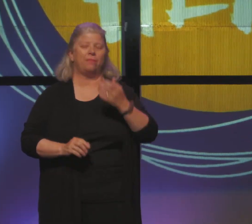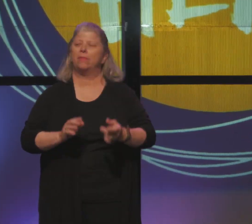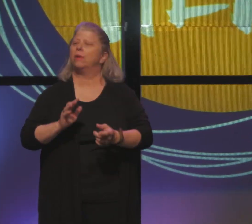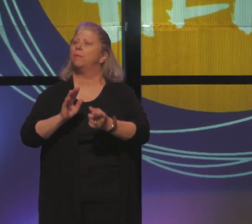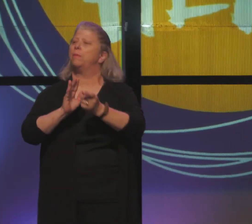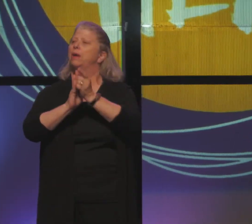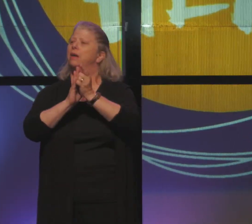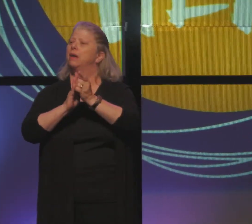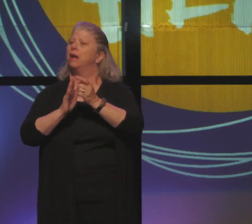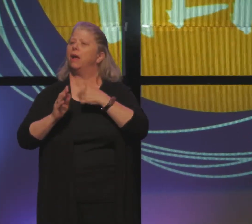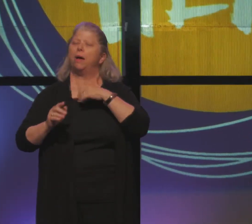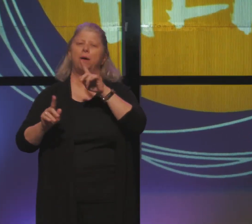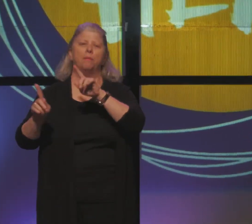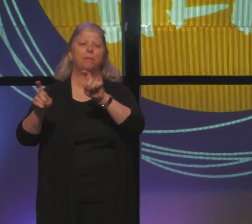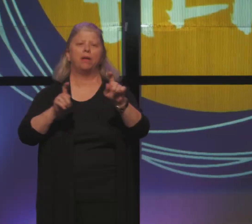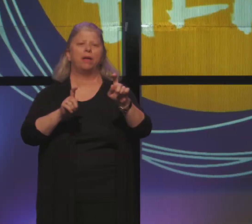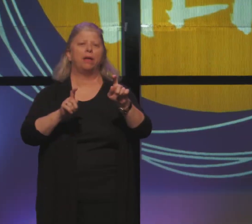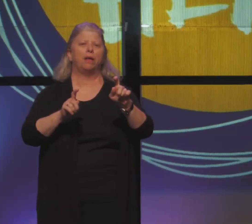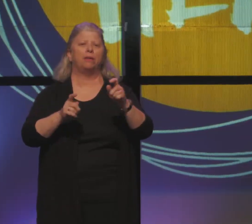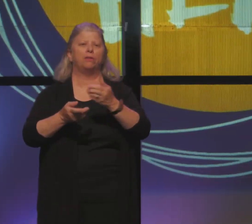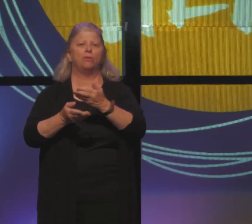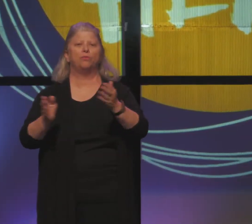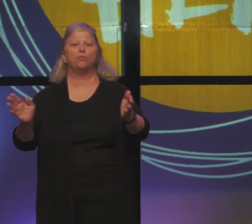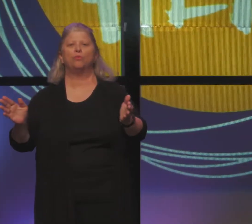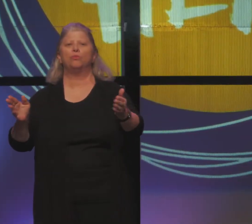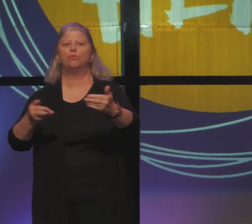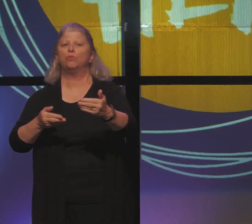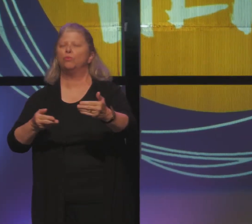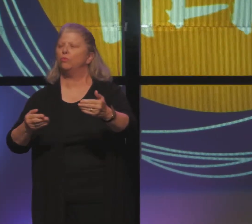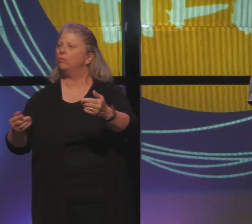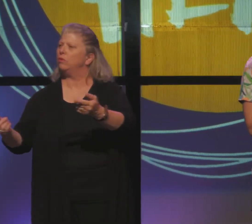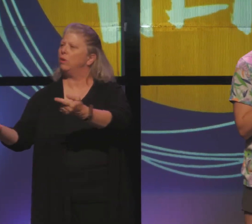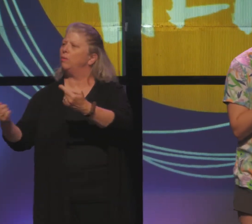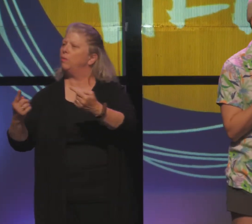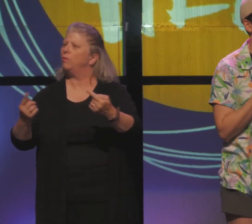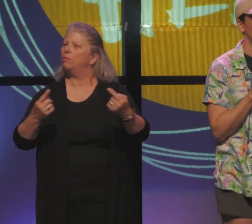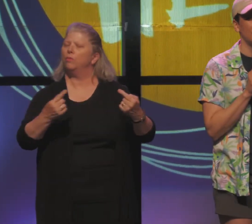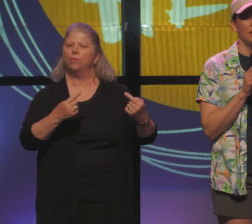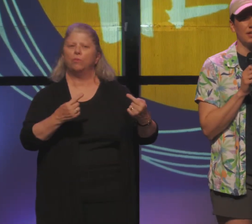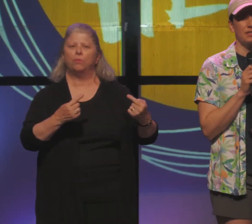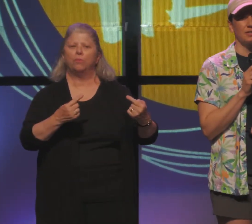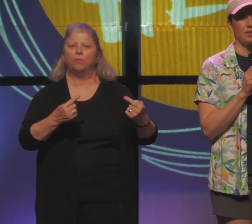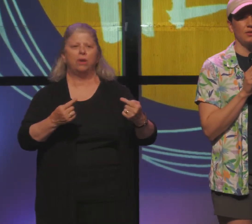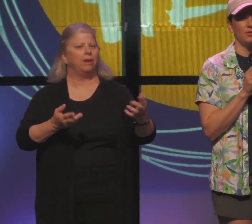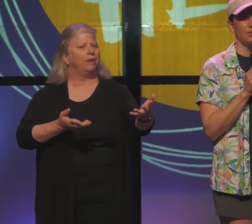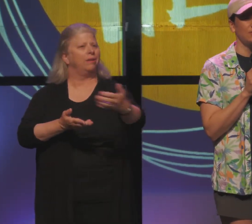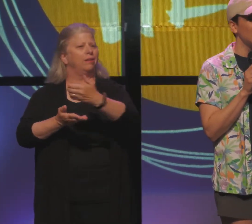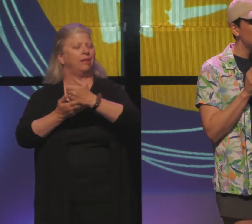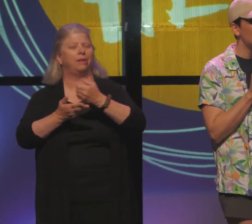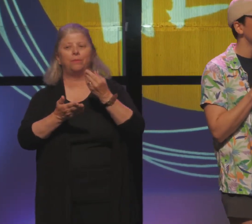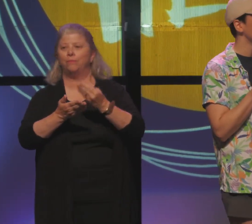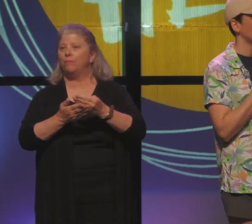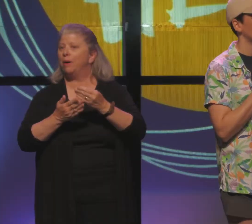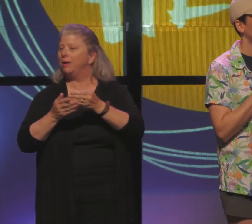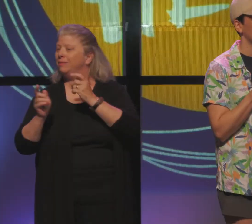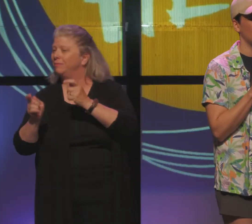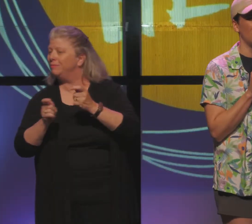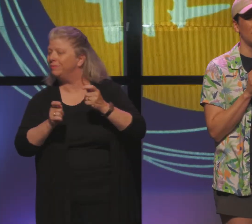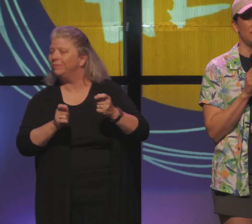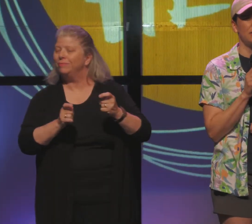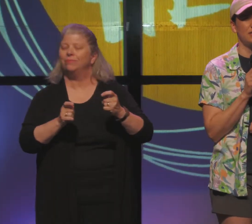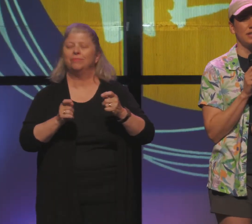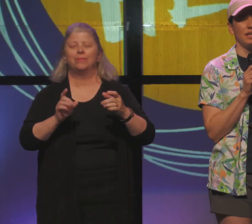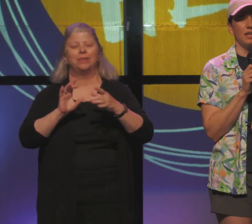In just a minute, I'm gonna ask the room host to come around and to collect the donations and